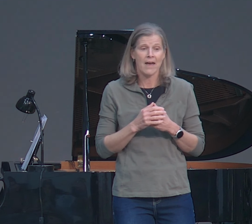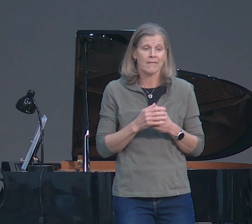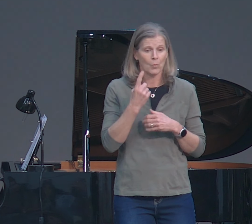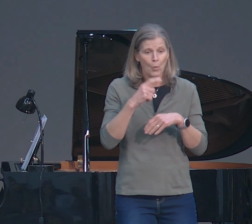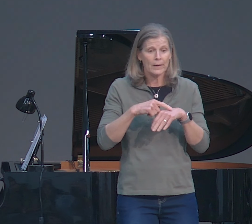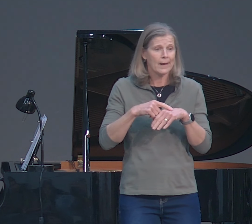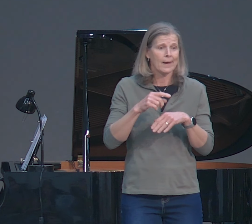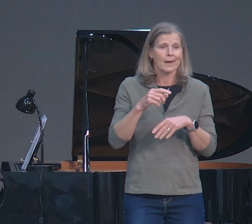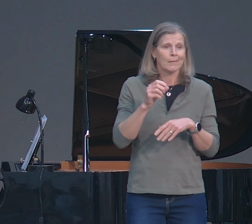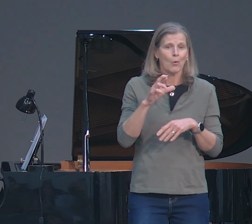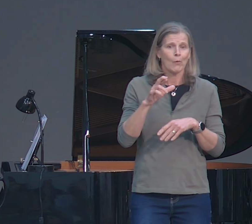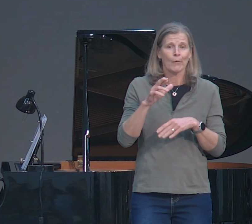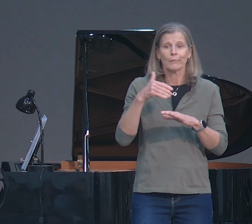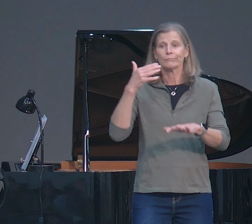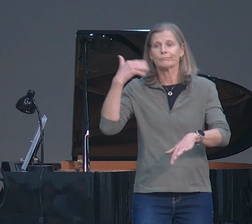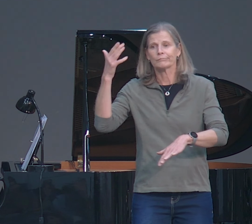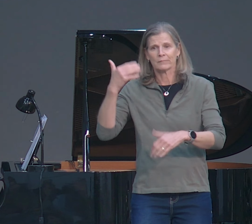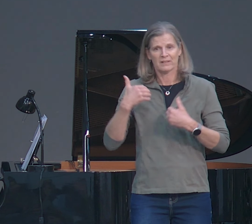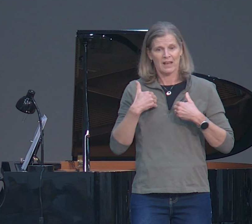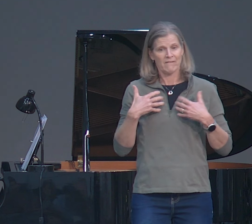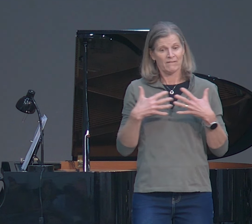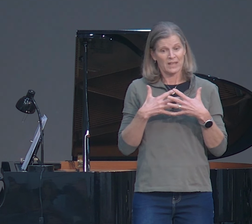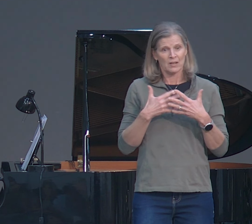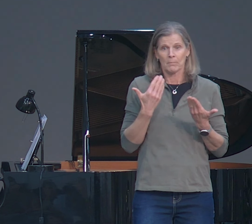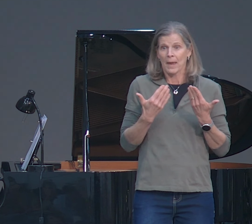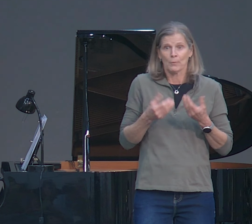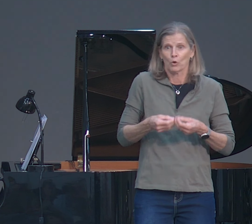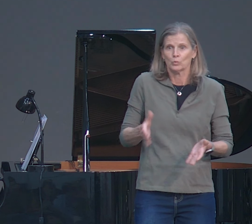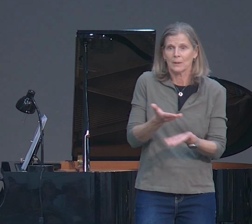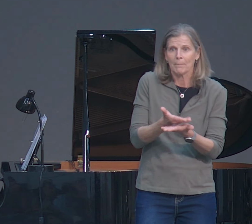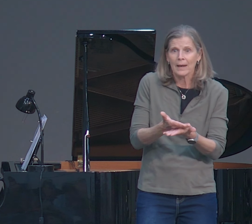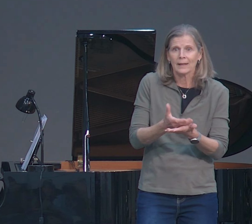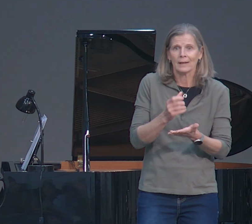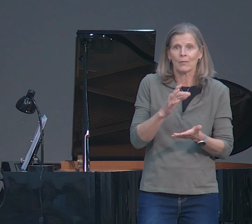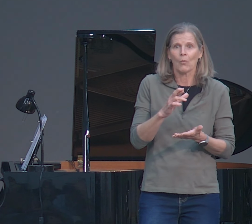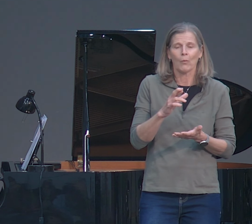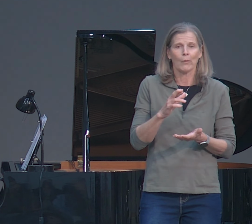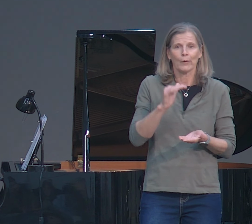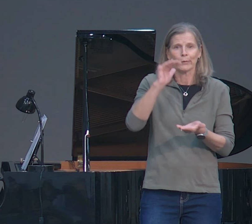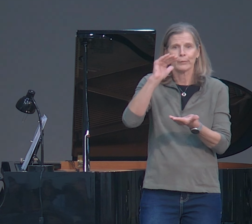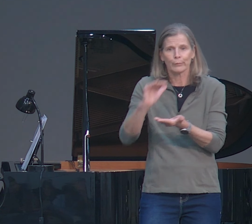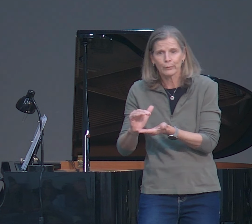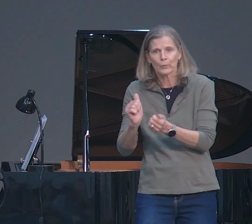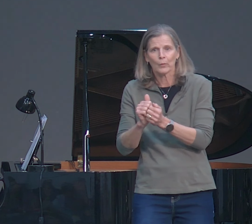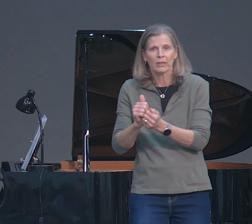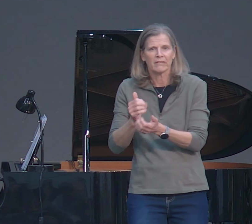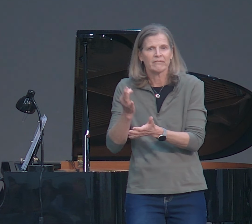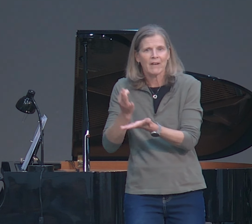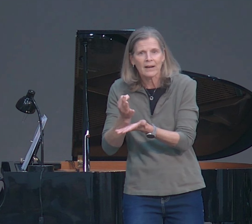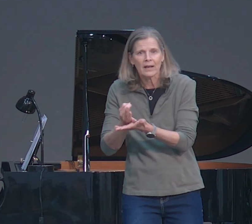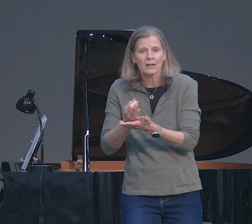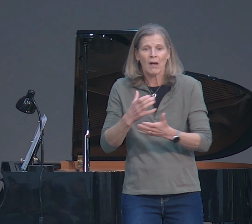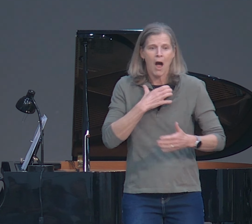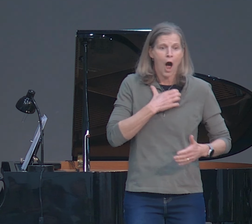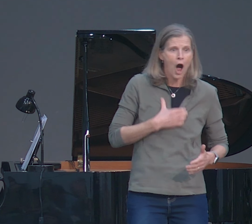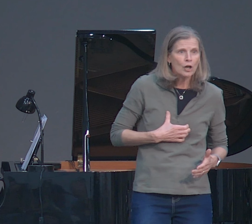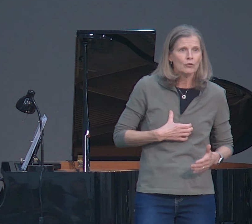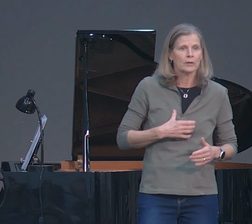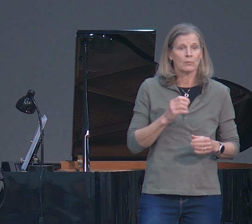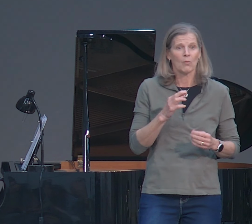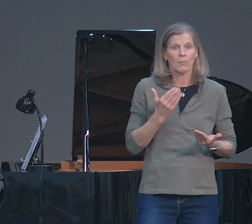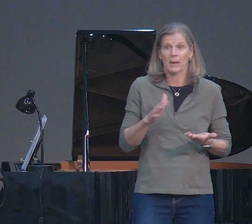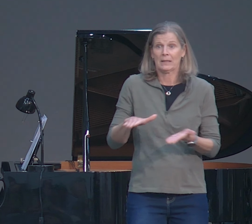another, had fears of losing money or downsizing or being hungry, maybe even death.